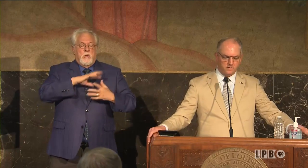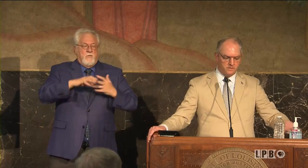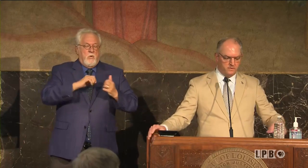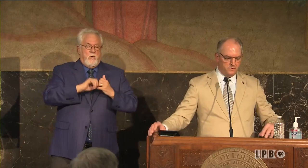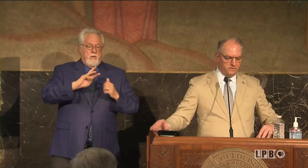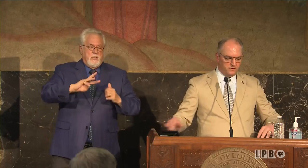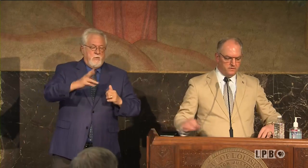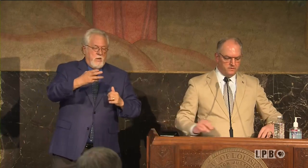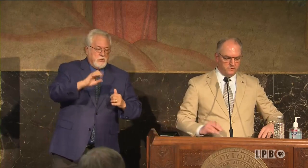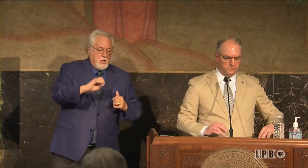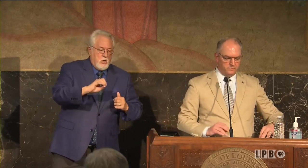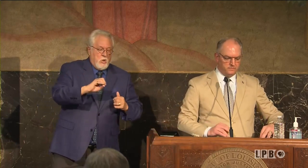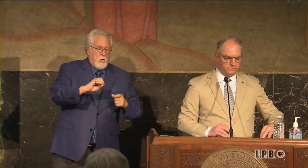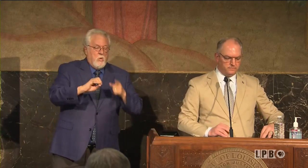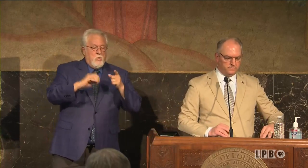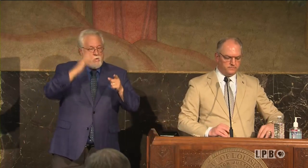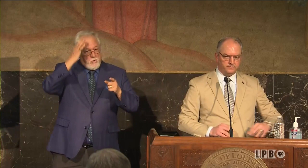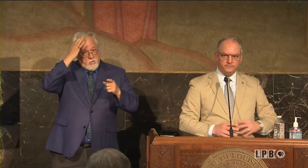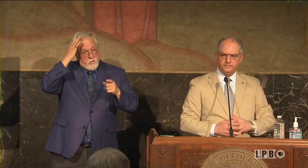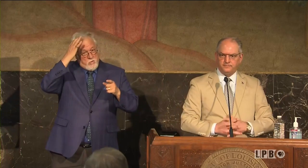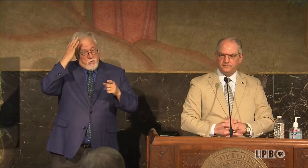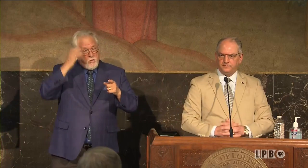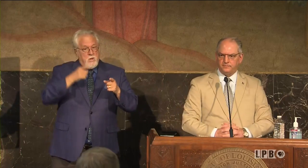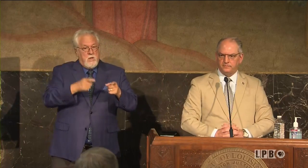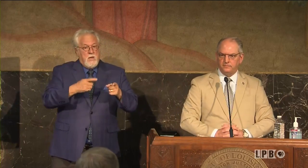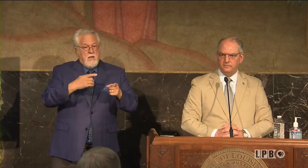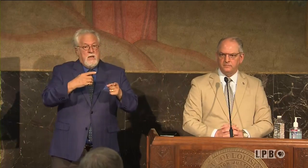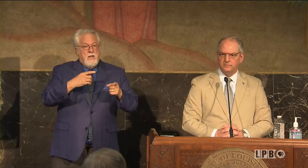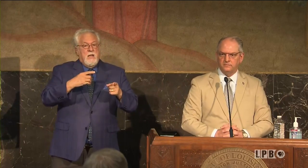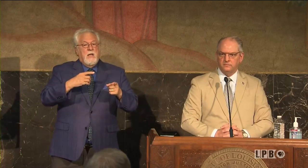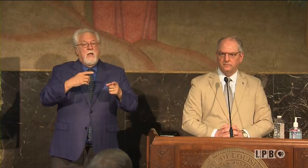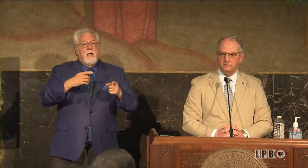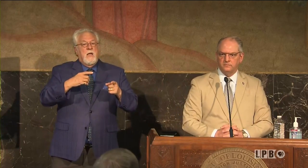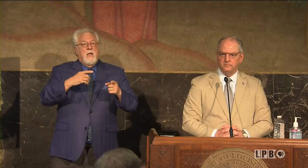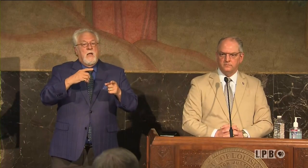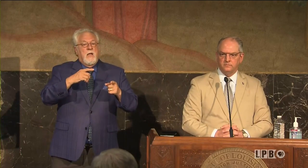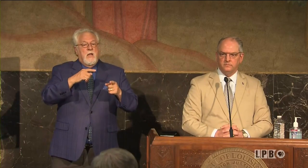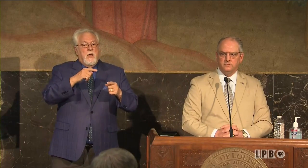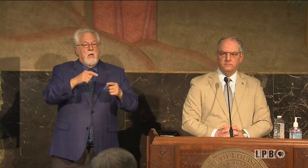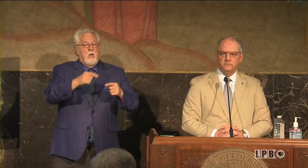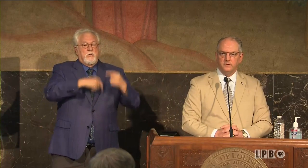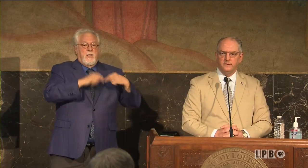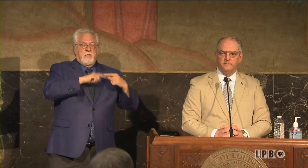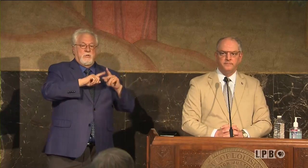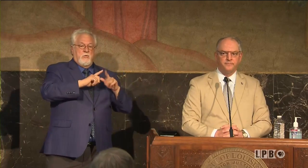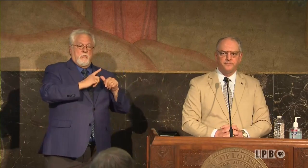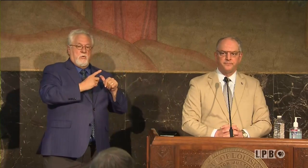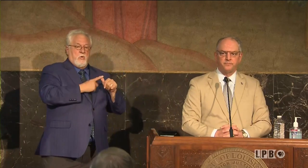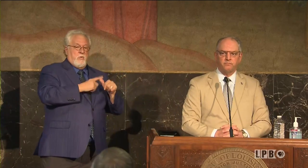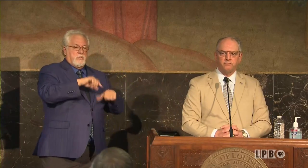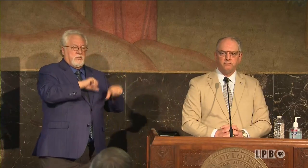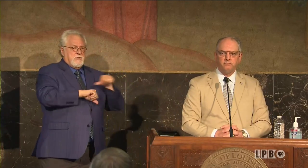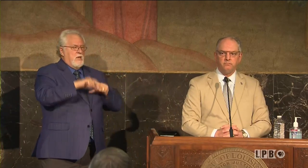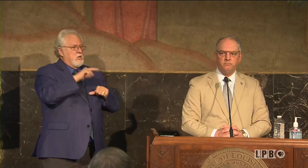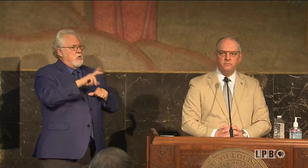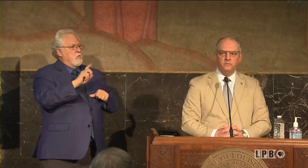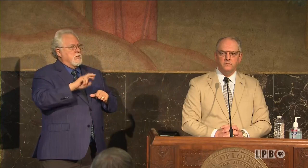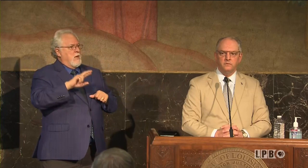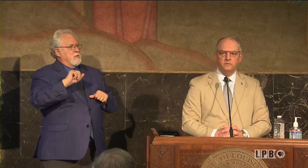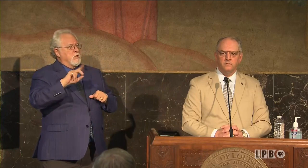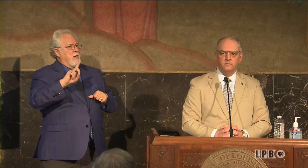WHO has said that masks aren't recommended. That goes back to the original science that you and Dr.